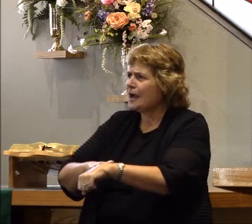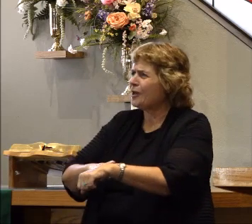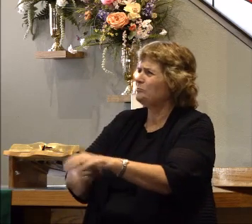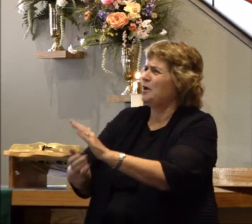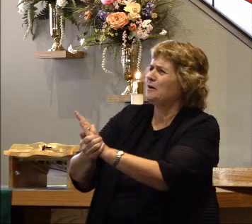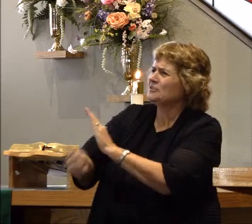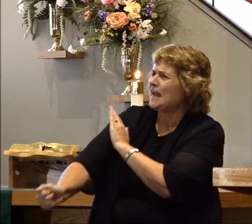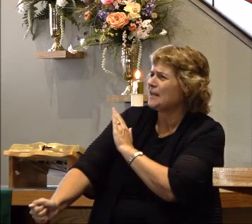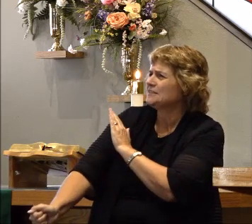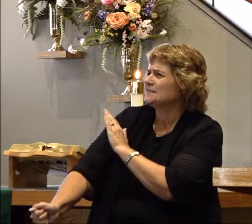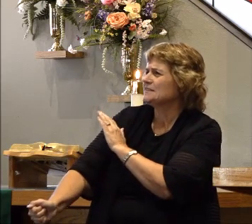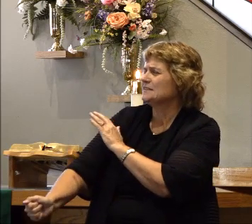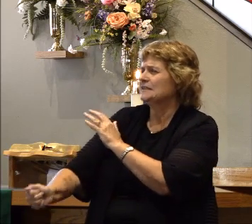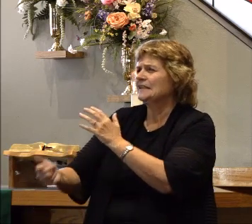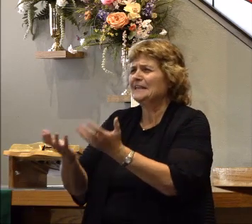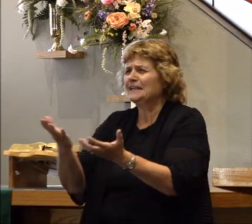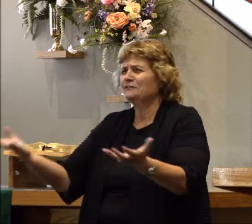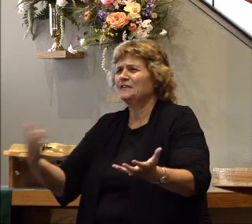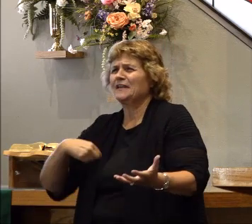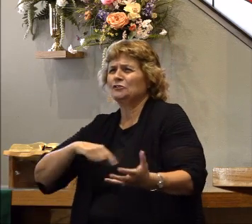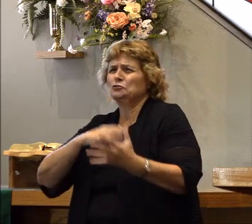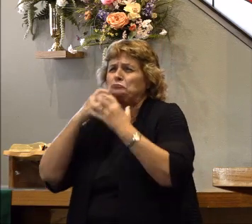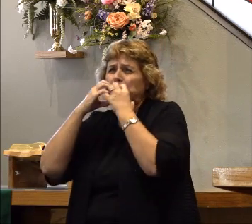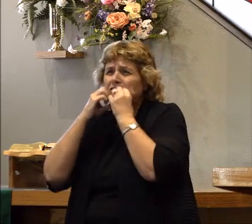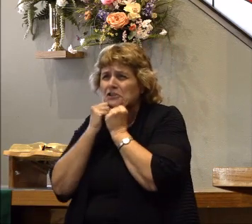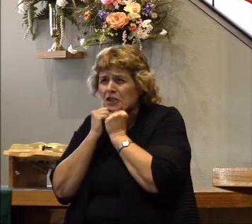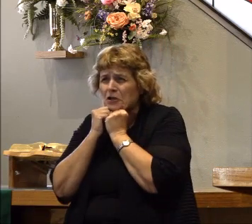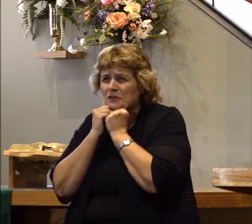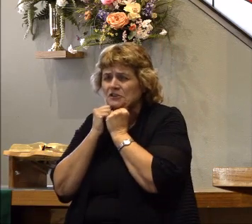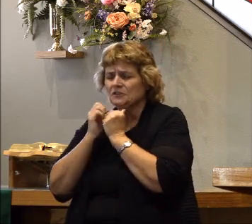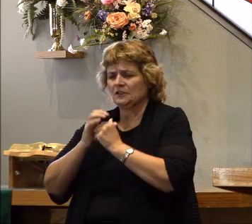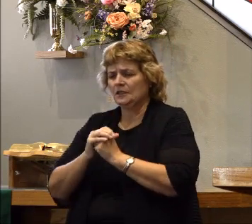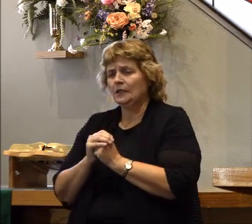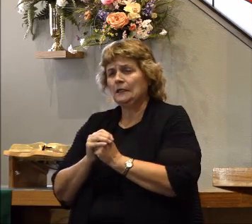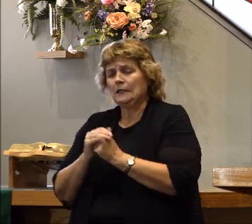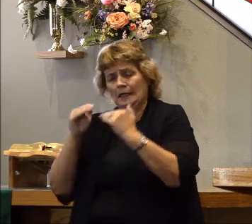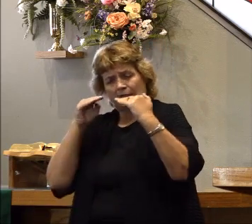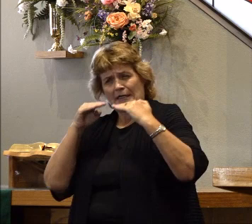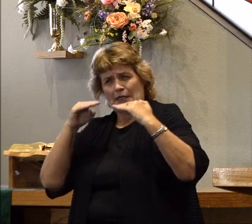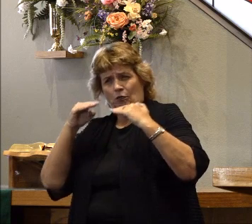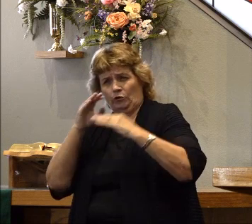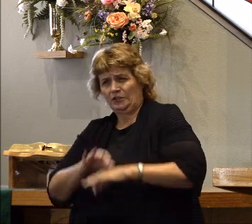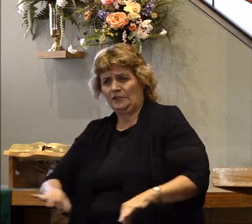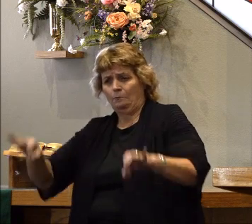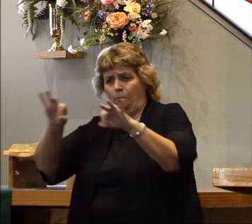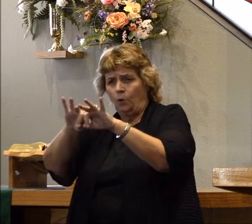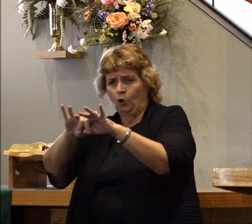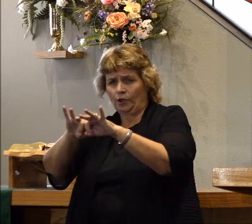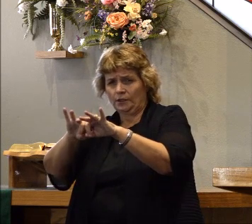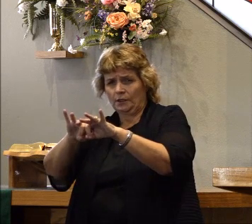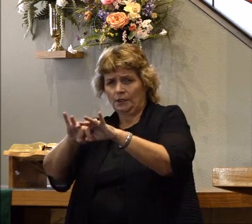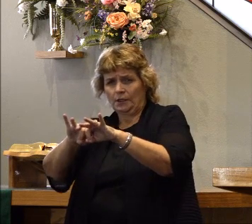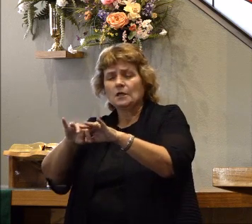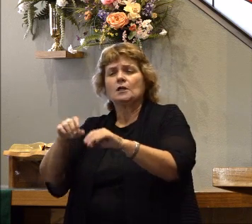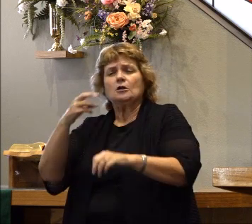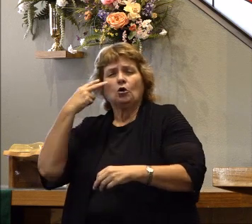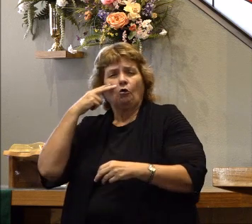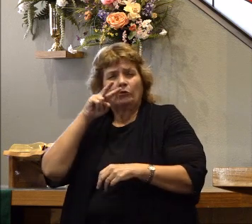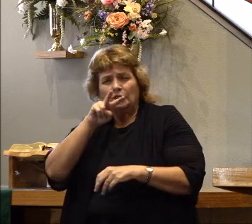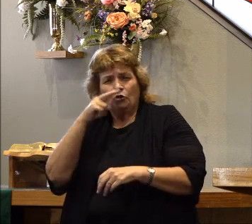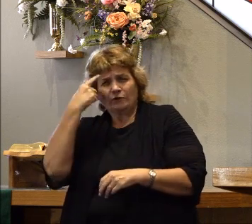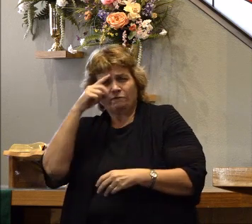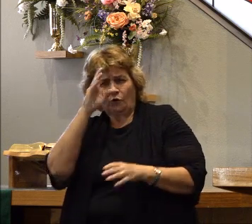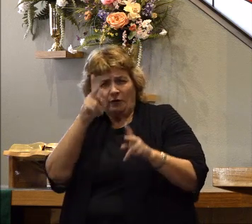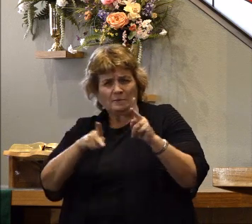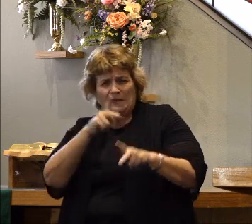God prescribes in Scripture. And equally important, we reach out to that left-hand